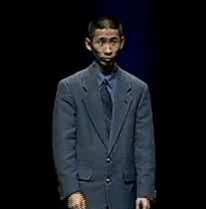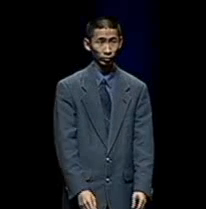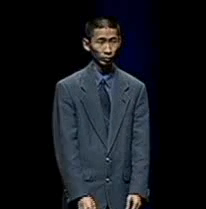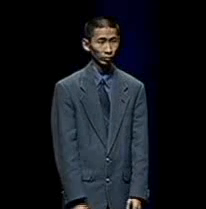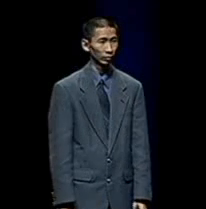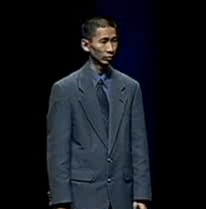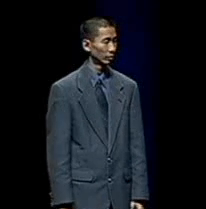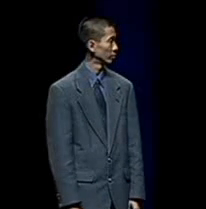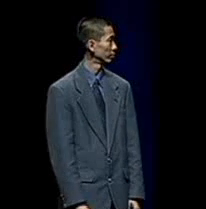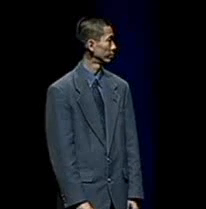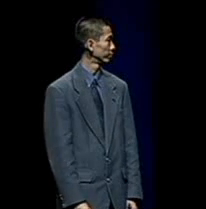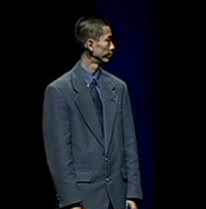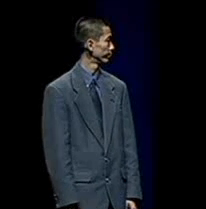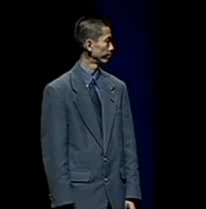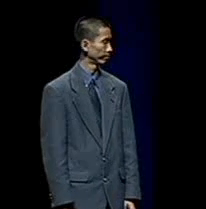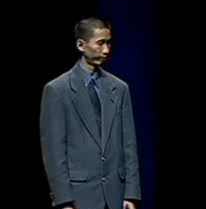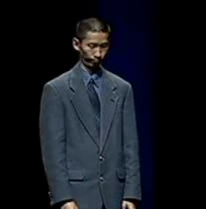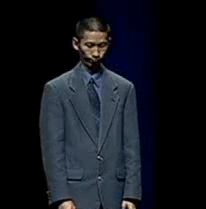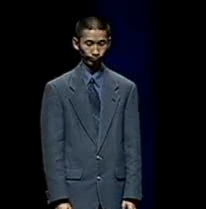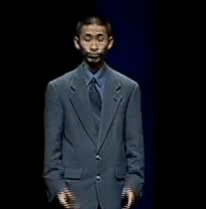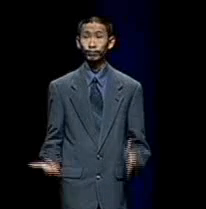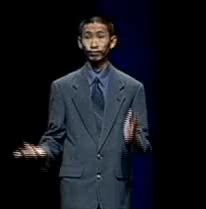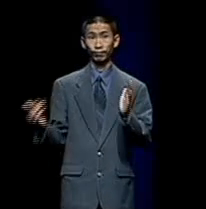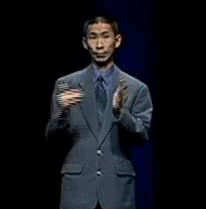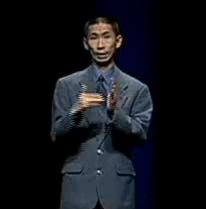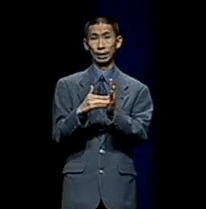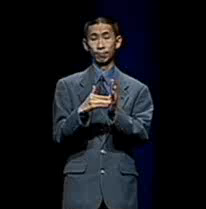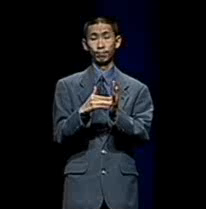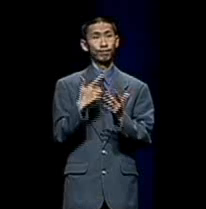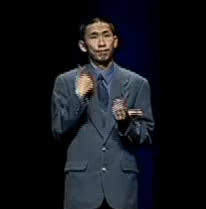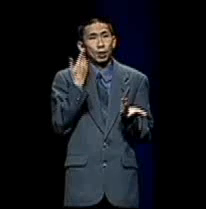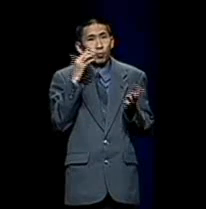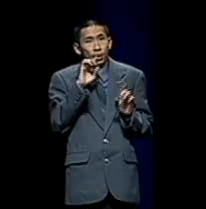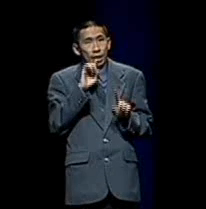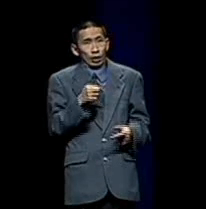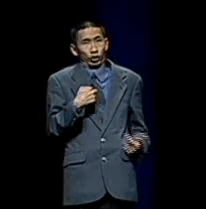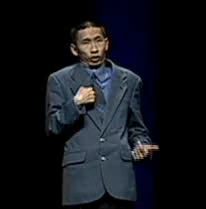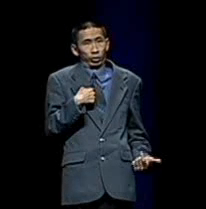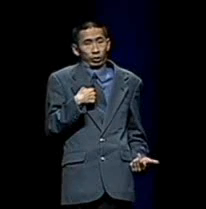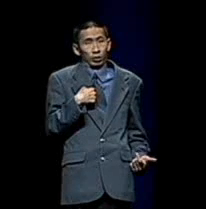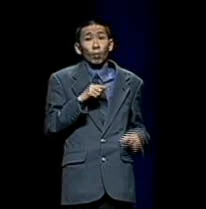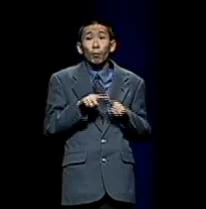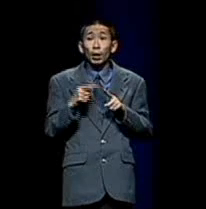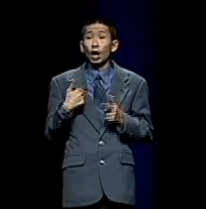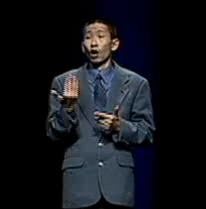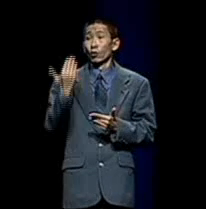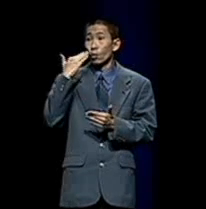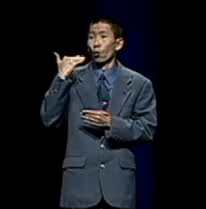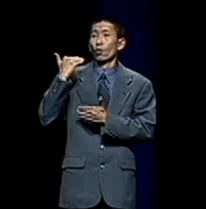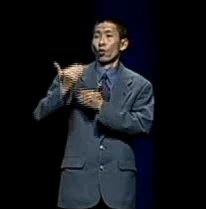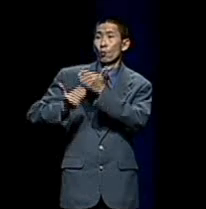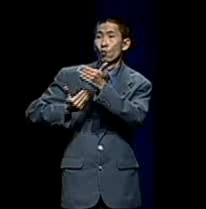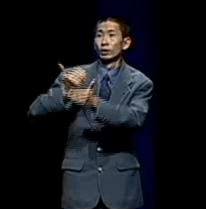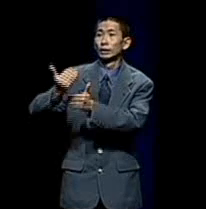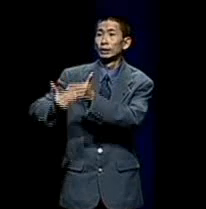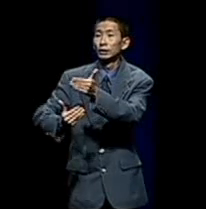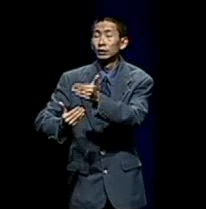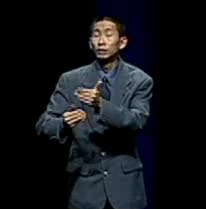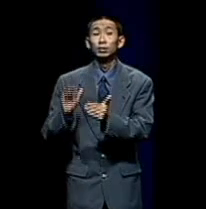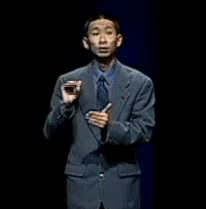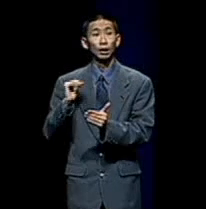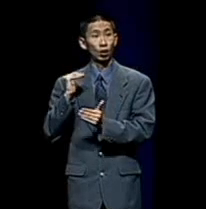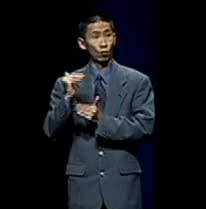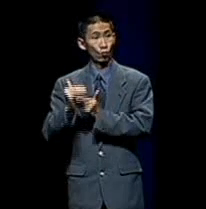Is that for me? Again, I don't know the answer, but I know the process, okay? And the process